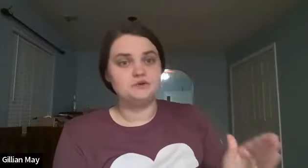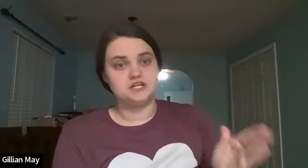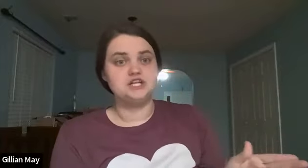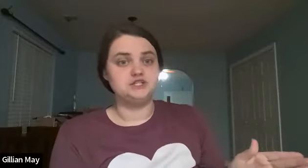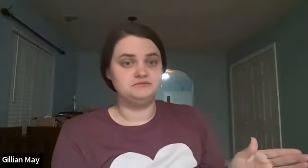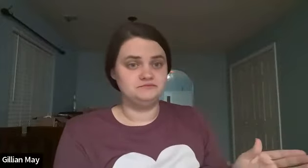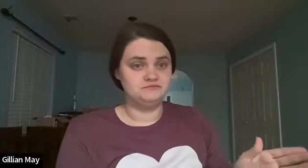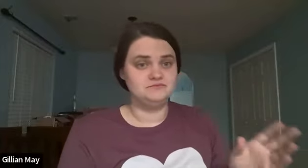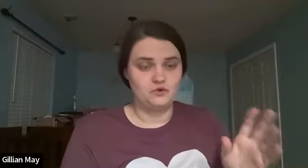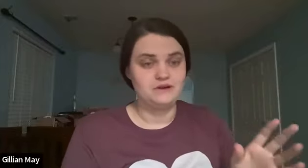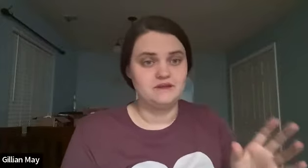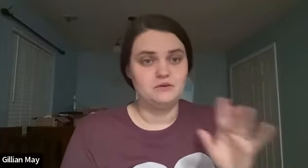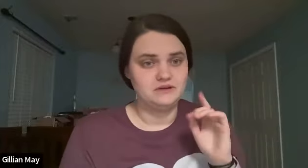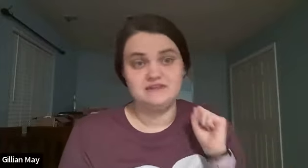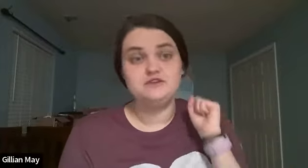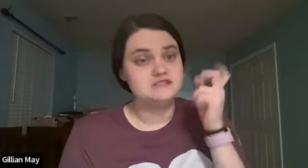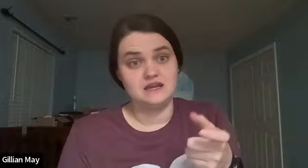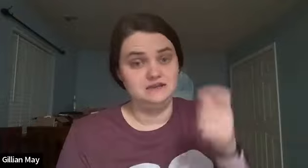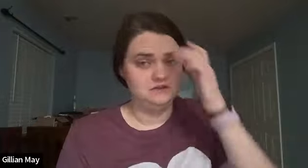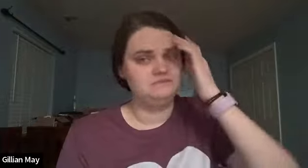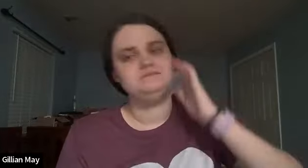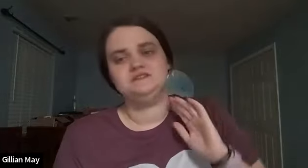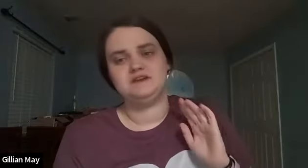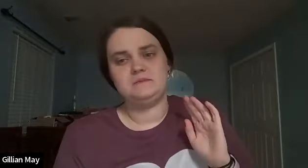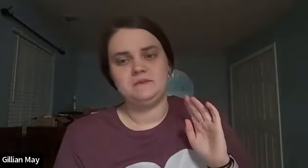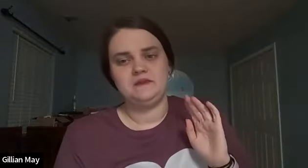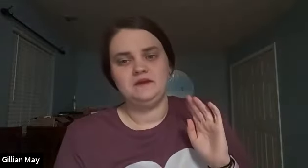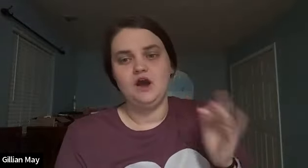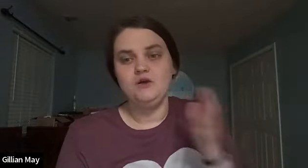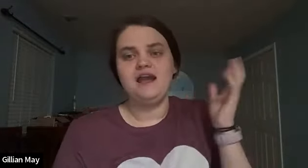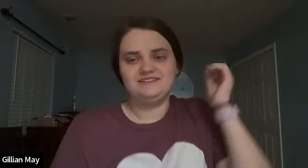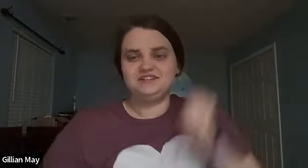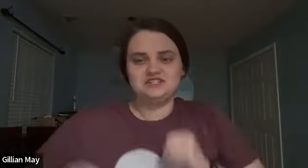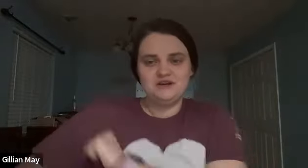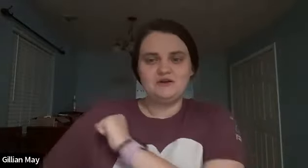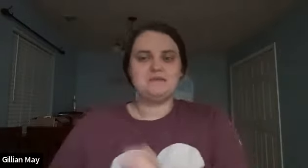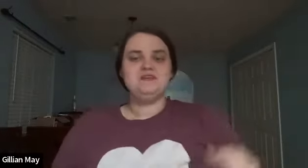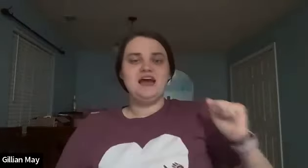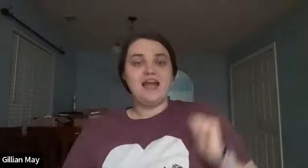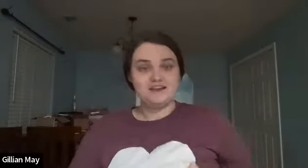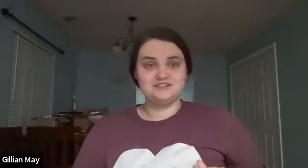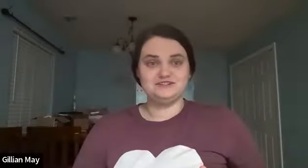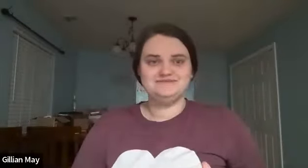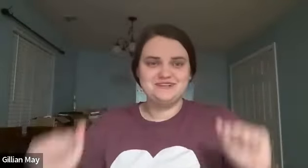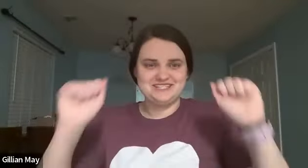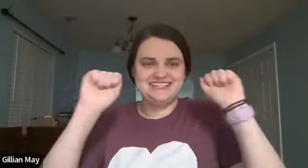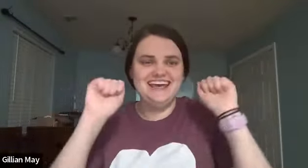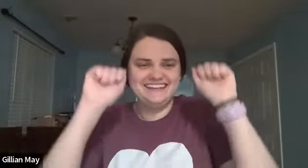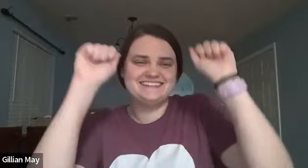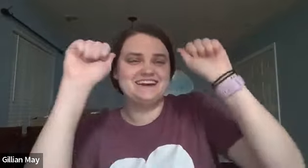not judge you for it. They will give you the sign even. So, gosh, Okay, actor, which is the sign